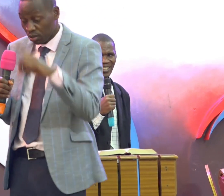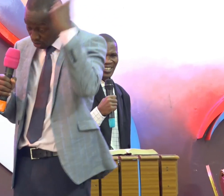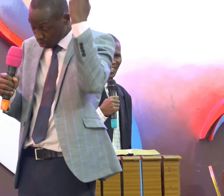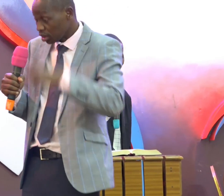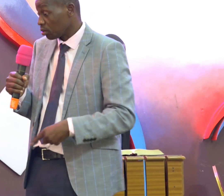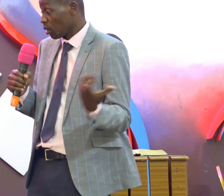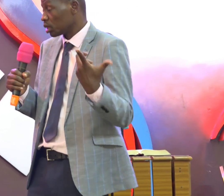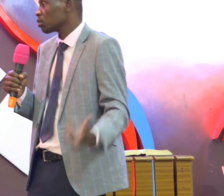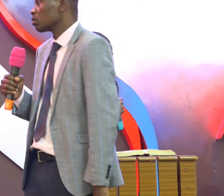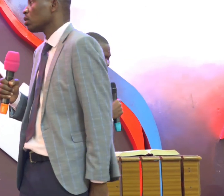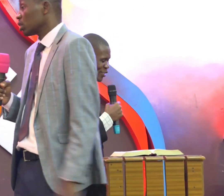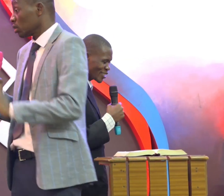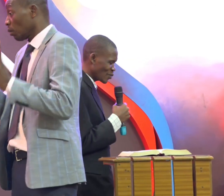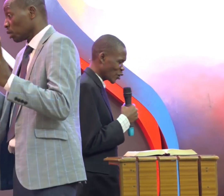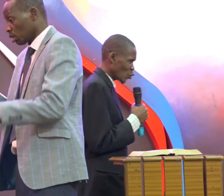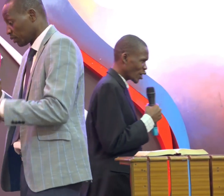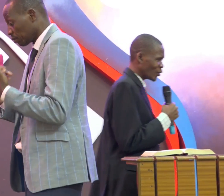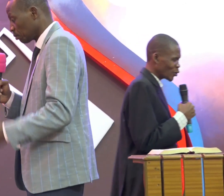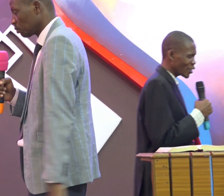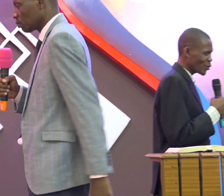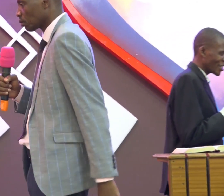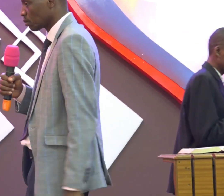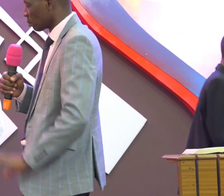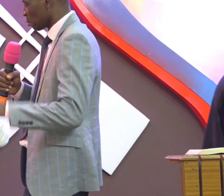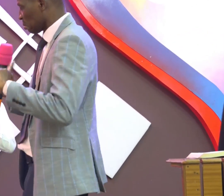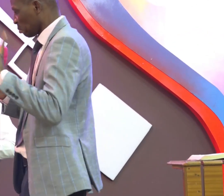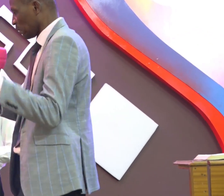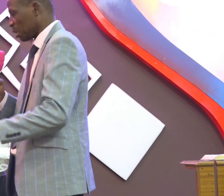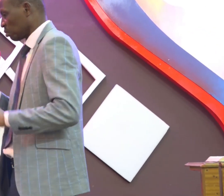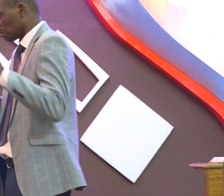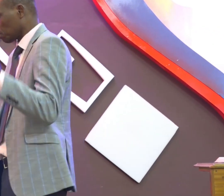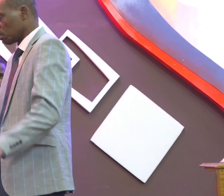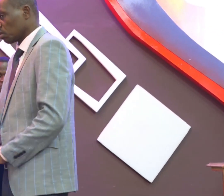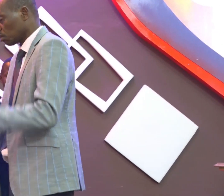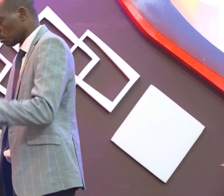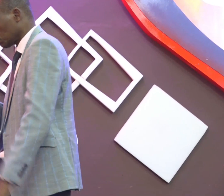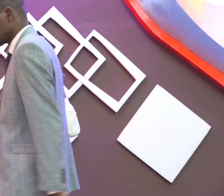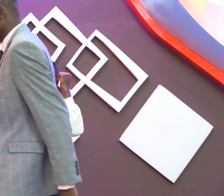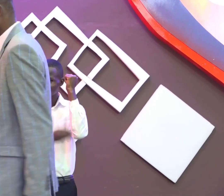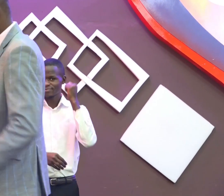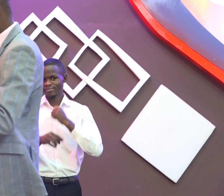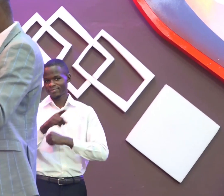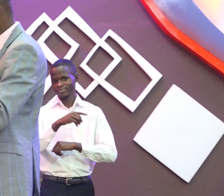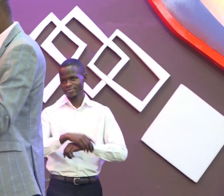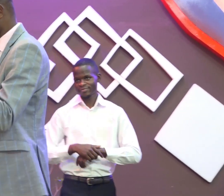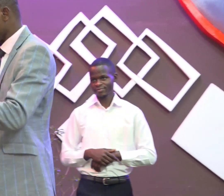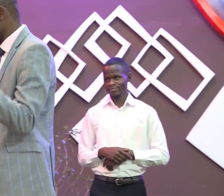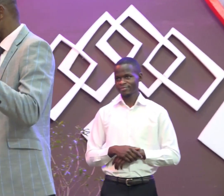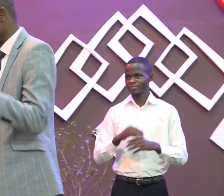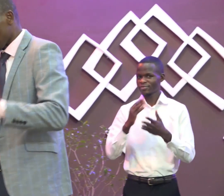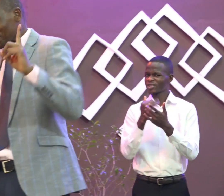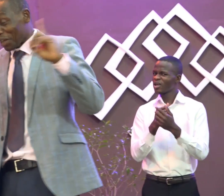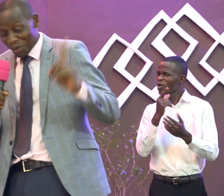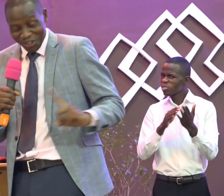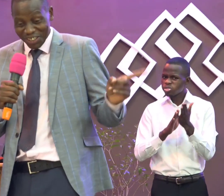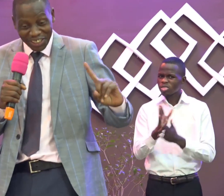ayogenye. If you see someone walk along the road as they speak to themselves, then you know. Mubanjirizo kumare